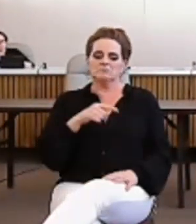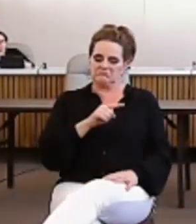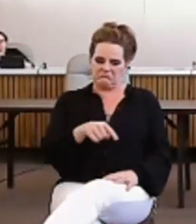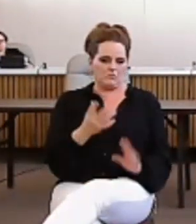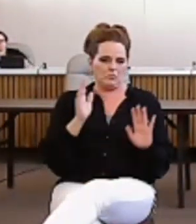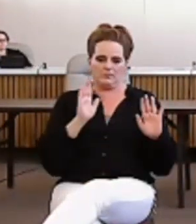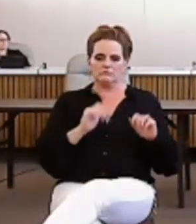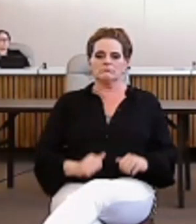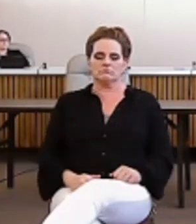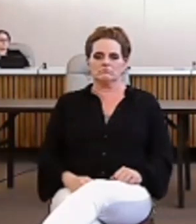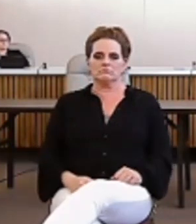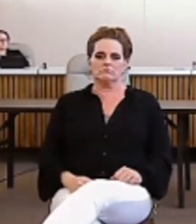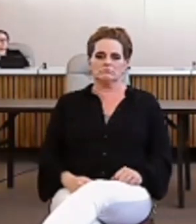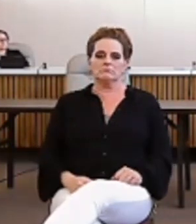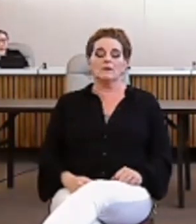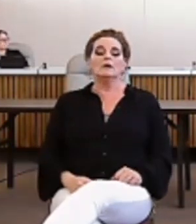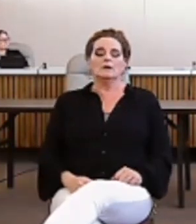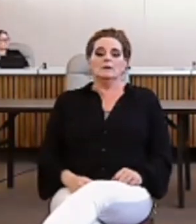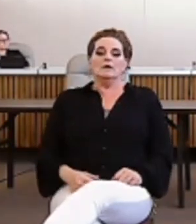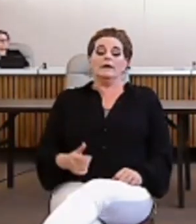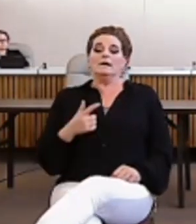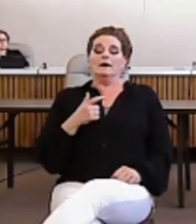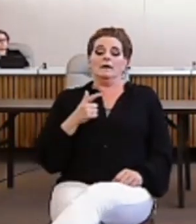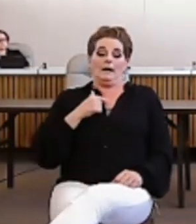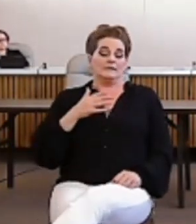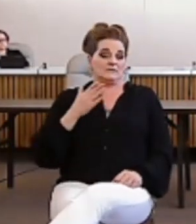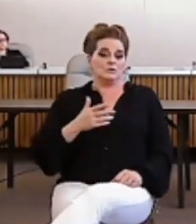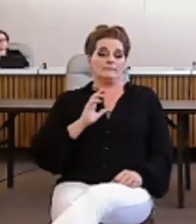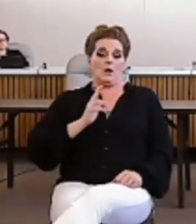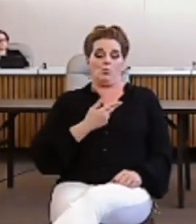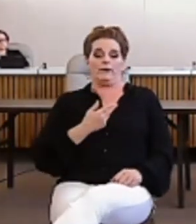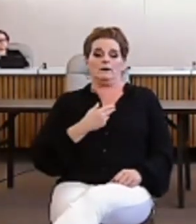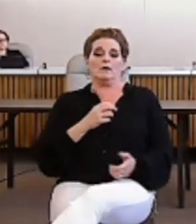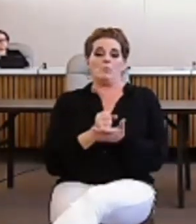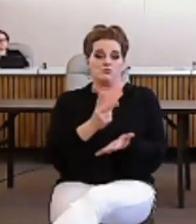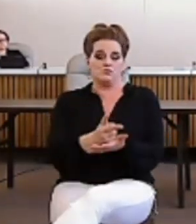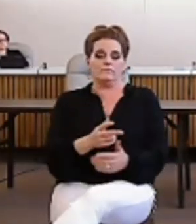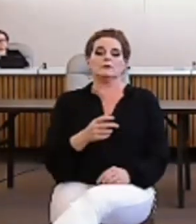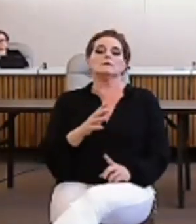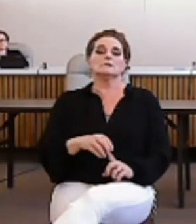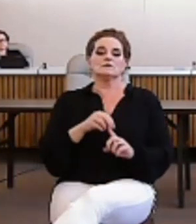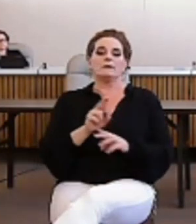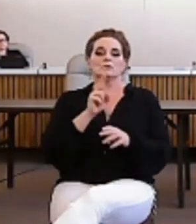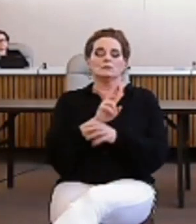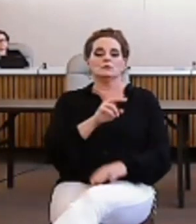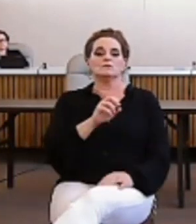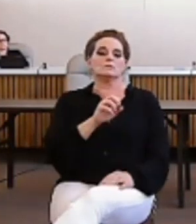Okay. Now I'm going to put forth the motion that we approve special use permit application number